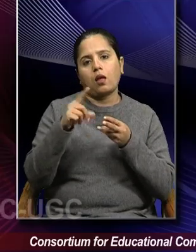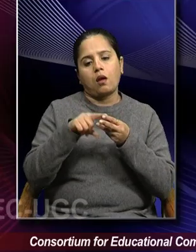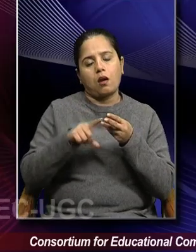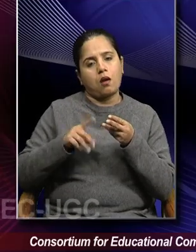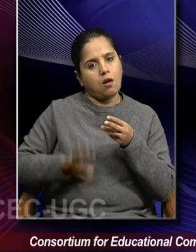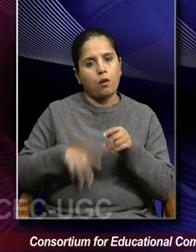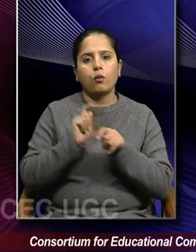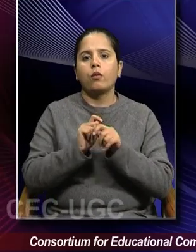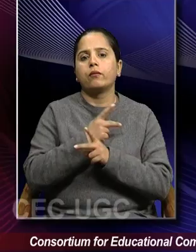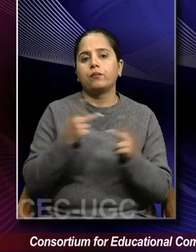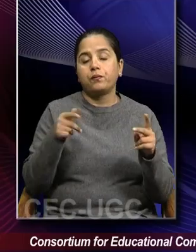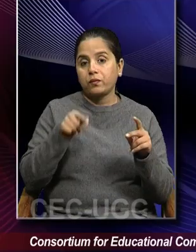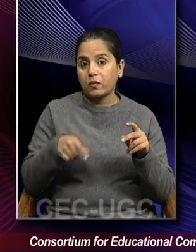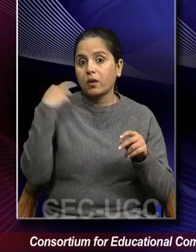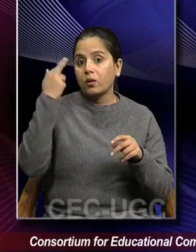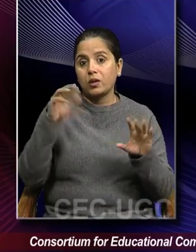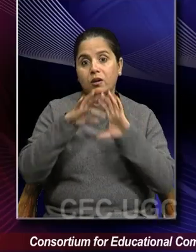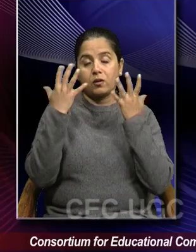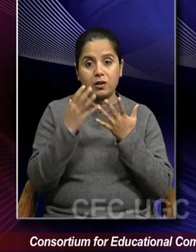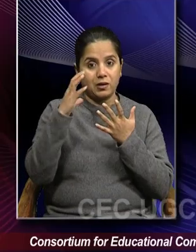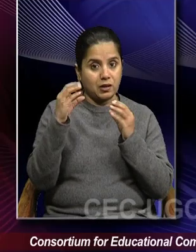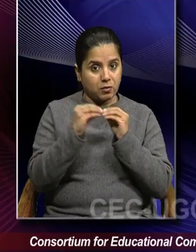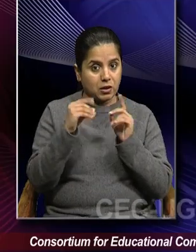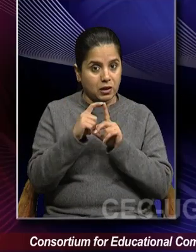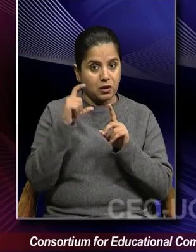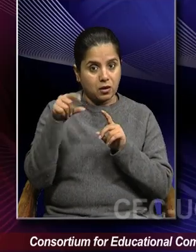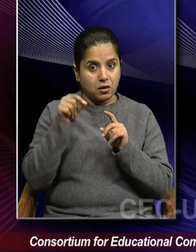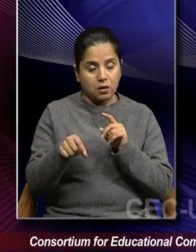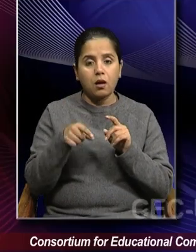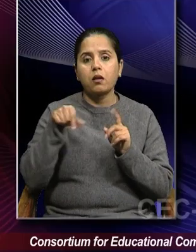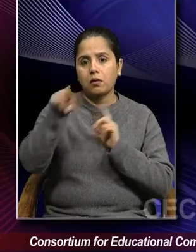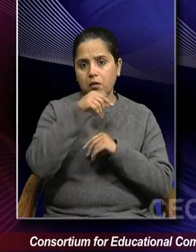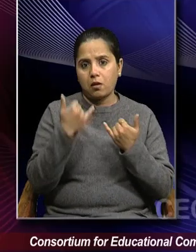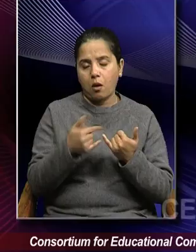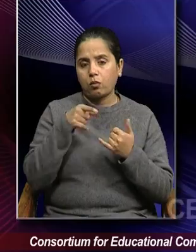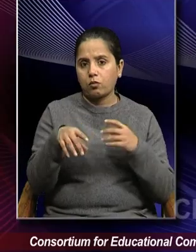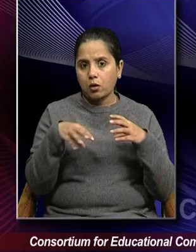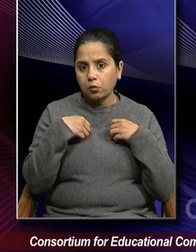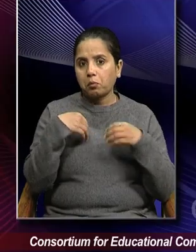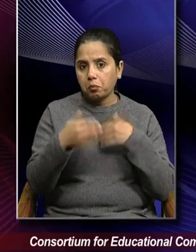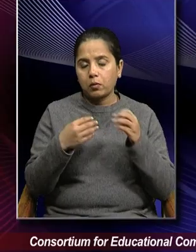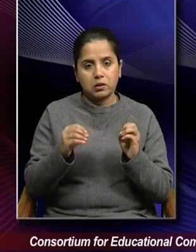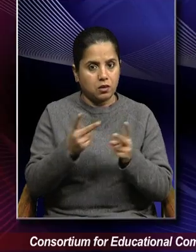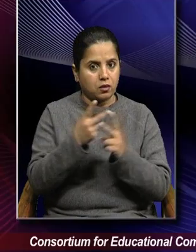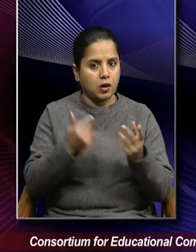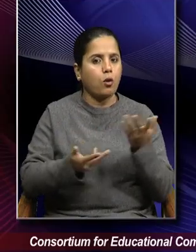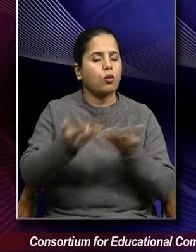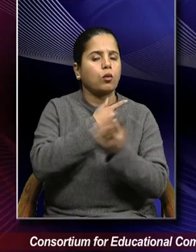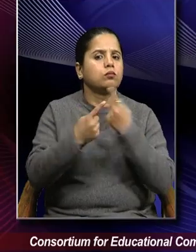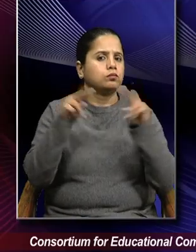and that is why globally the CBDC has now been adopted. Now let's have a discussion on